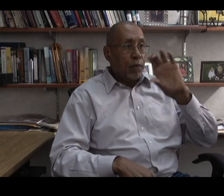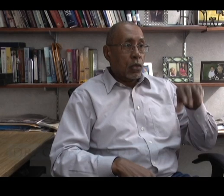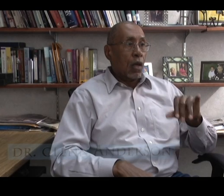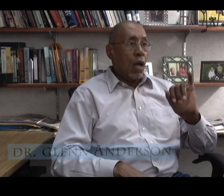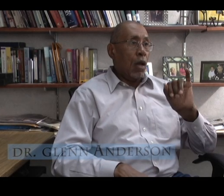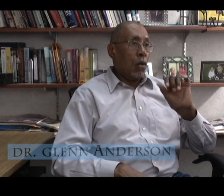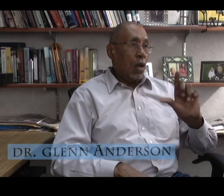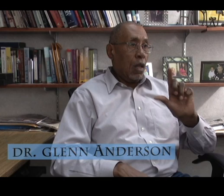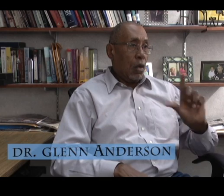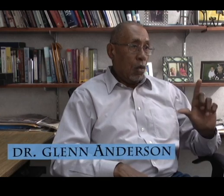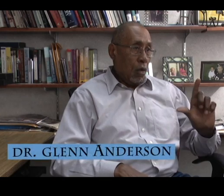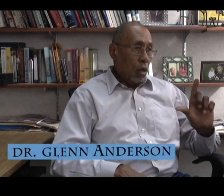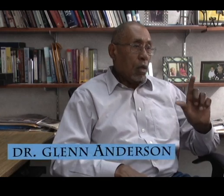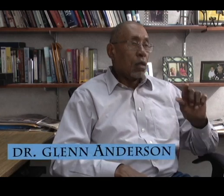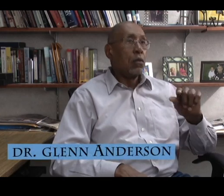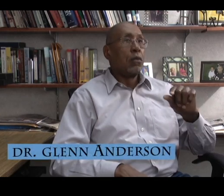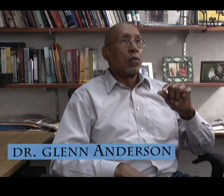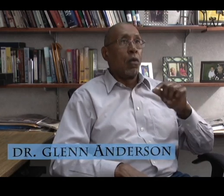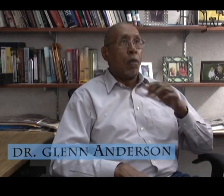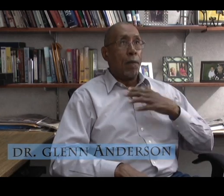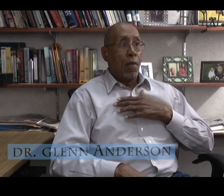was born and reared in Chicago, Illinois.